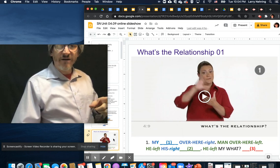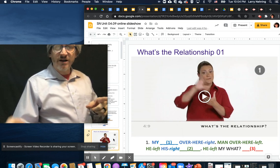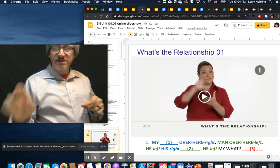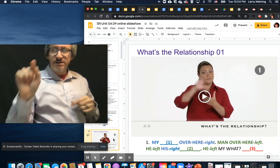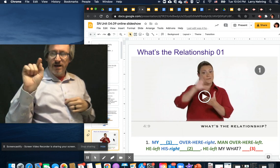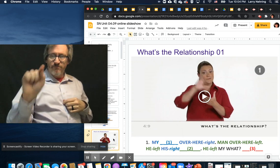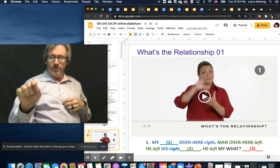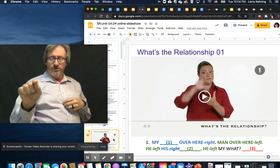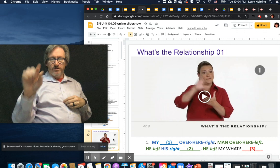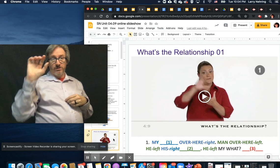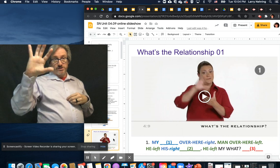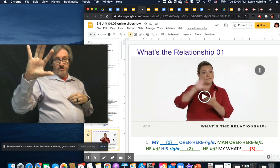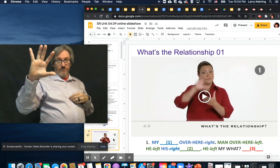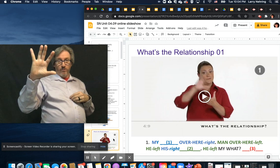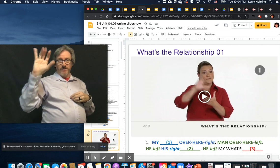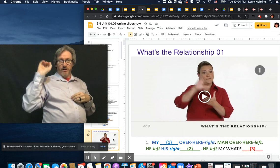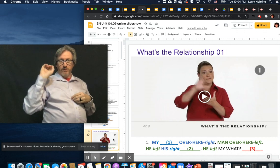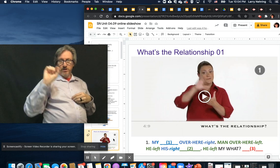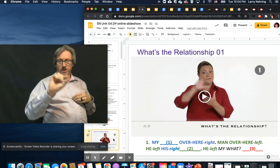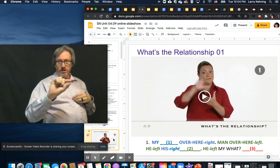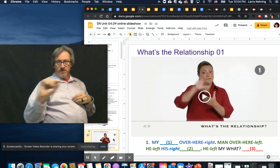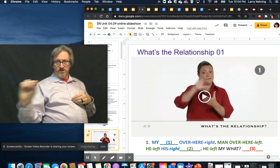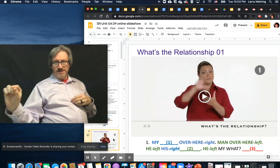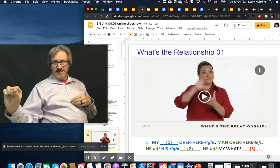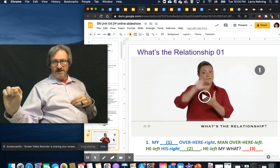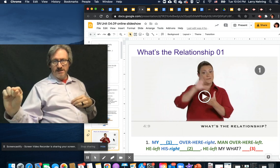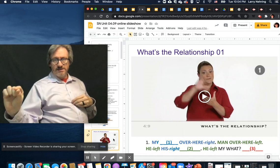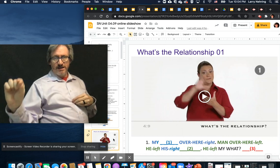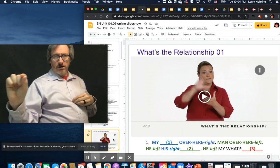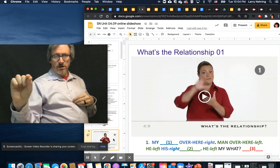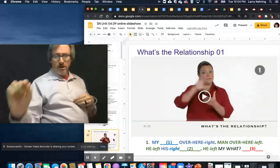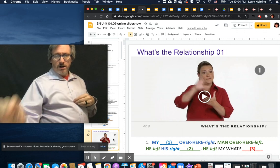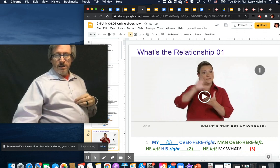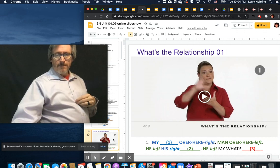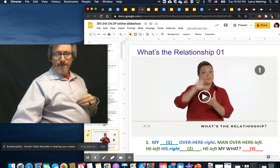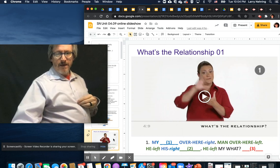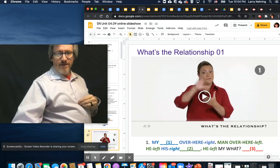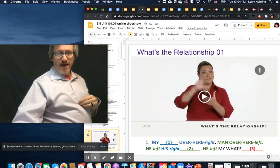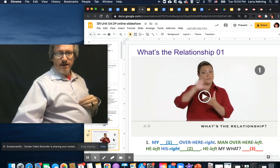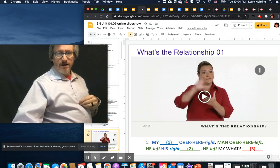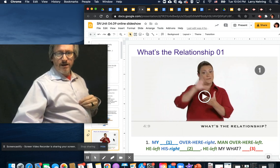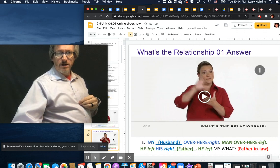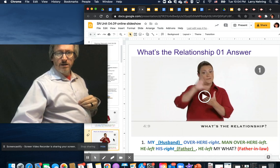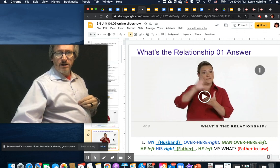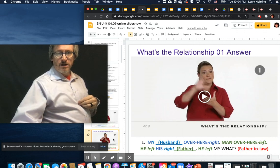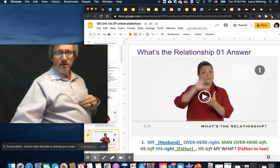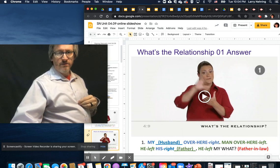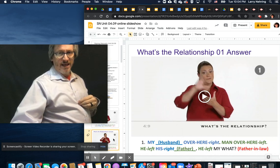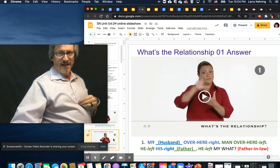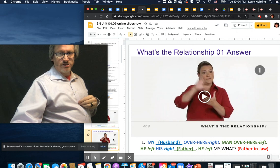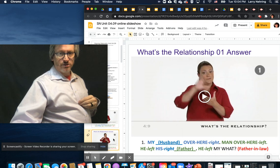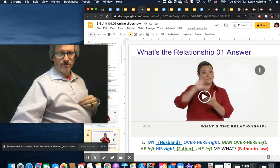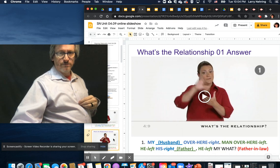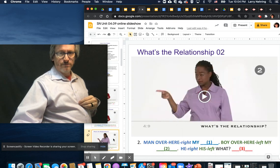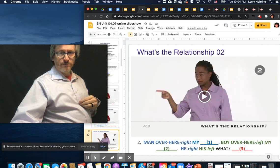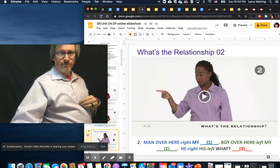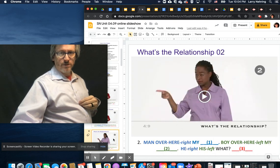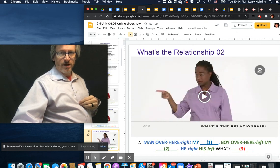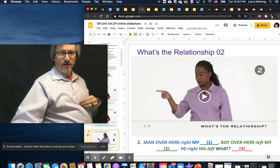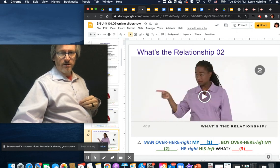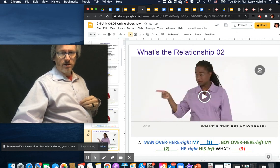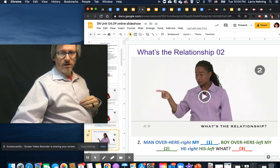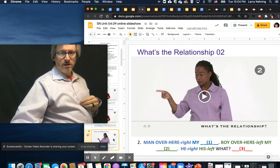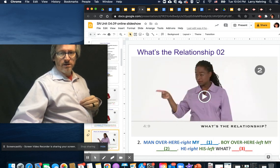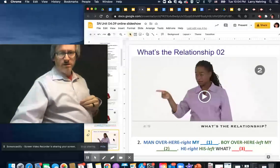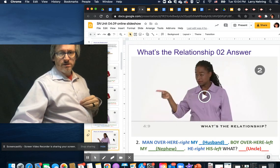But what I've done is I've put there's the whole video, there's the sentence there, and then the answer.